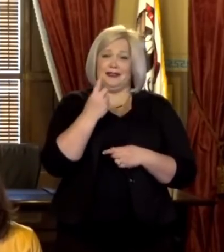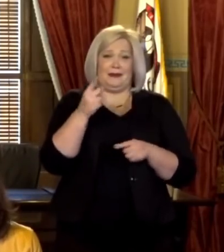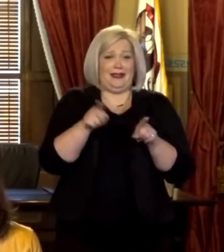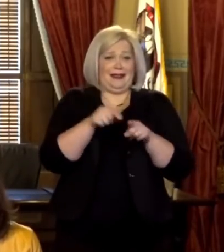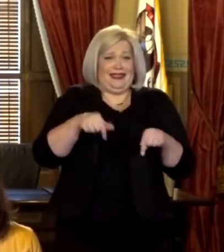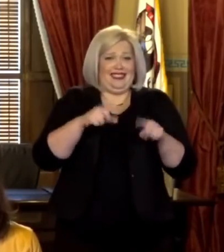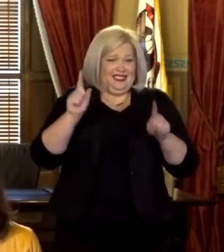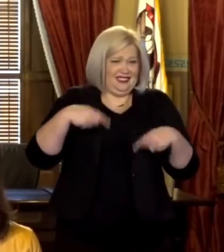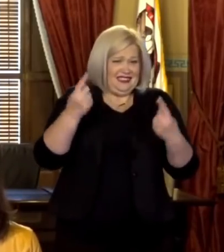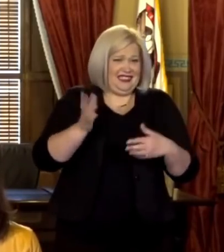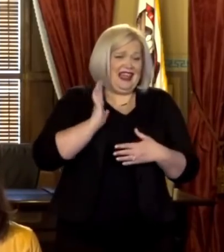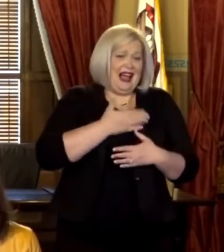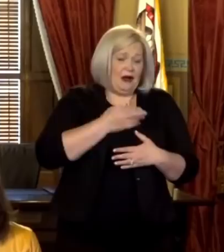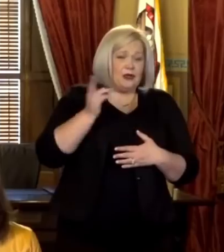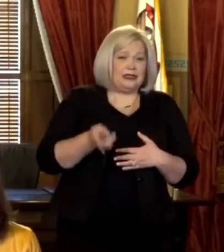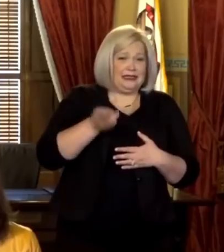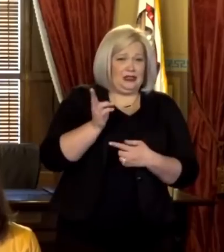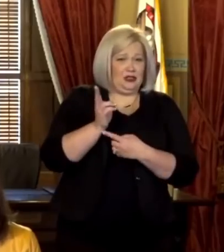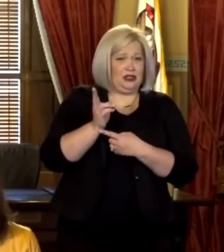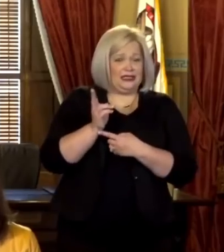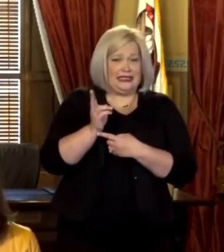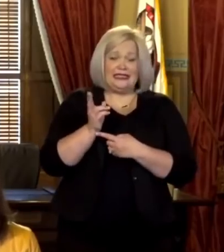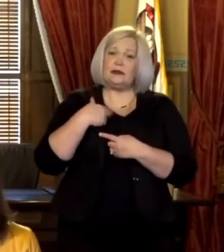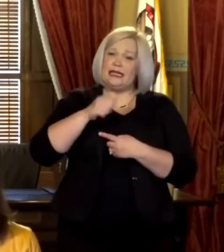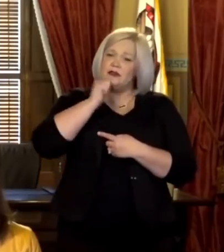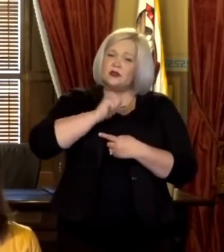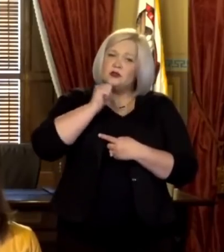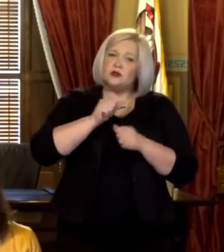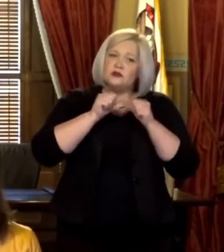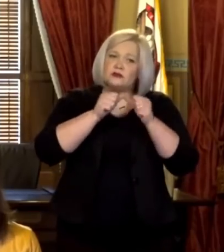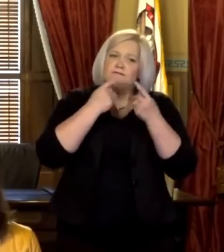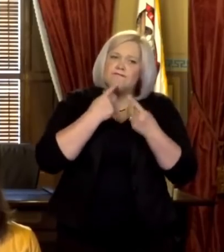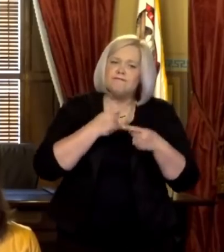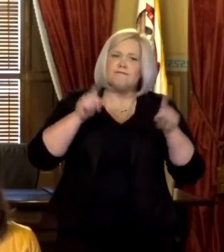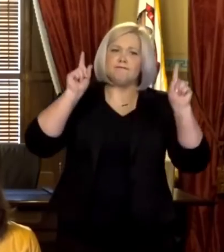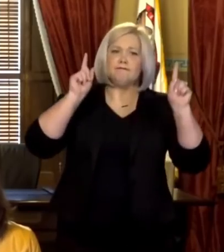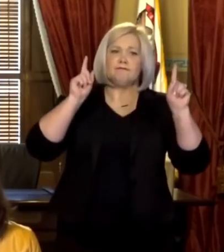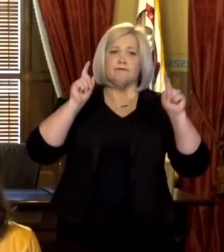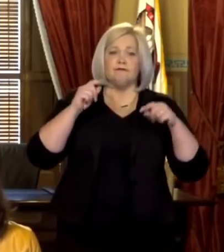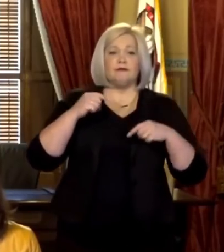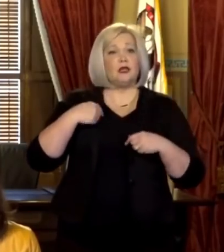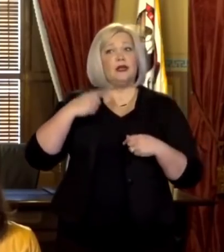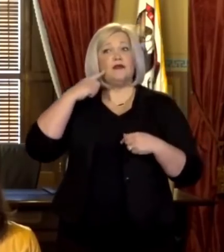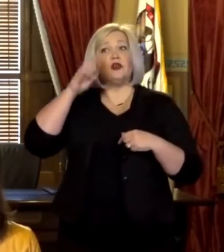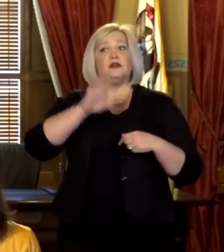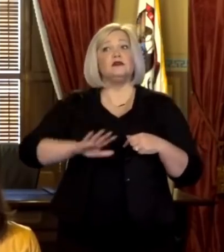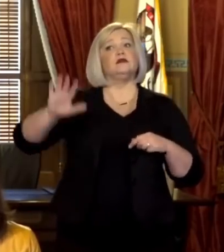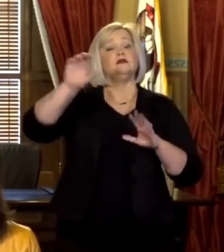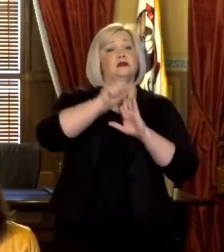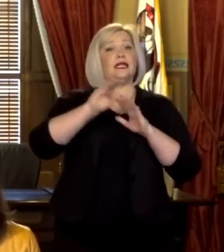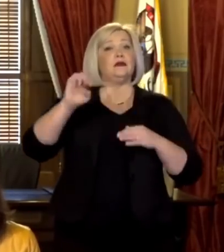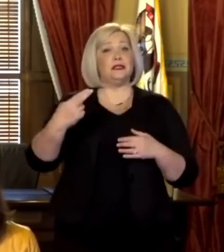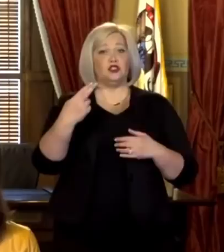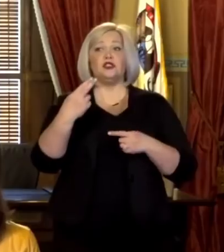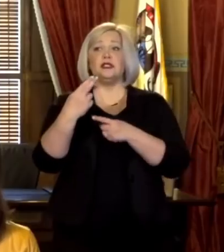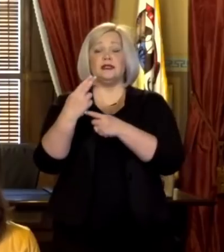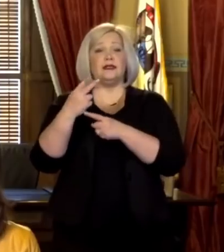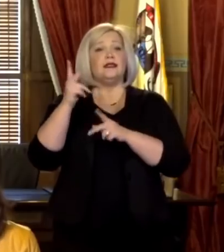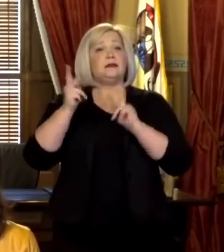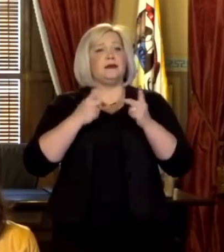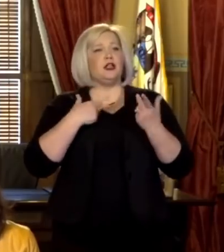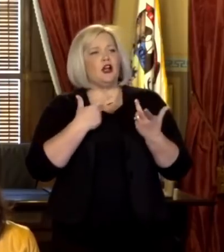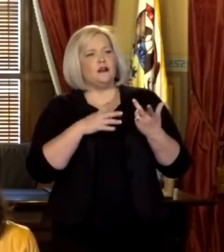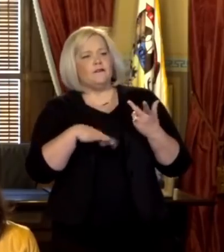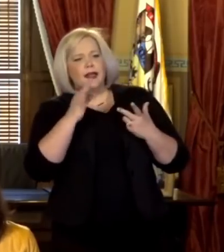help each other get through it. We will get through this. We've heard stories from people across the state who hold on to the